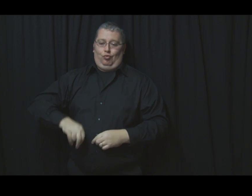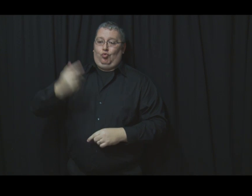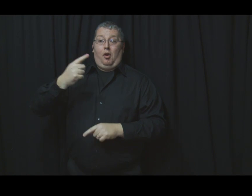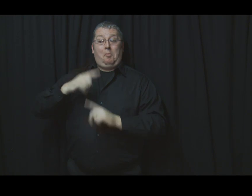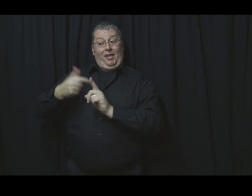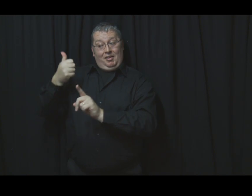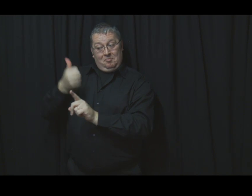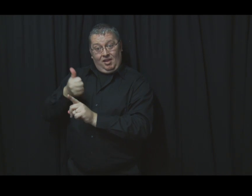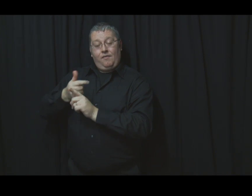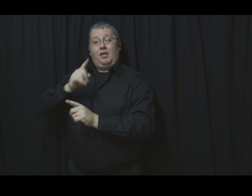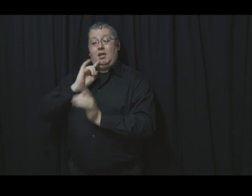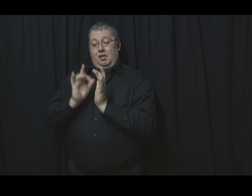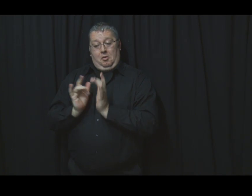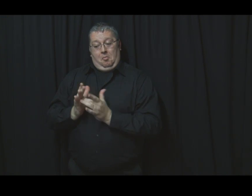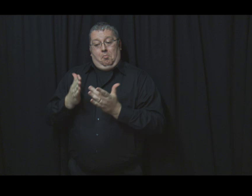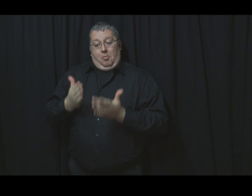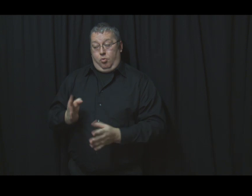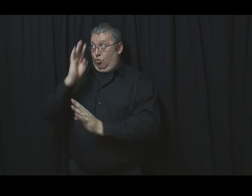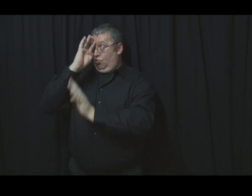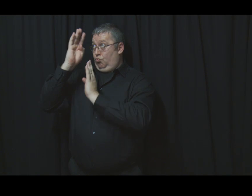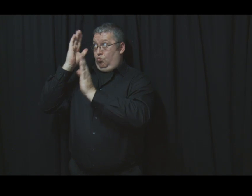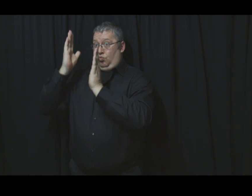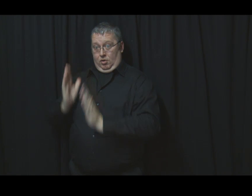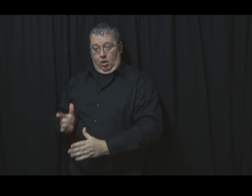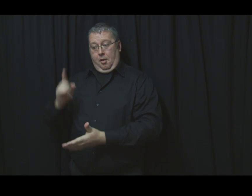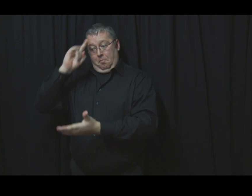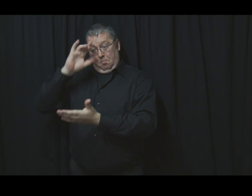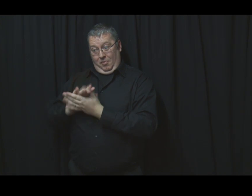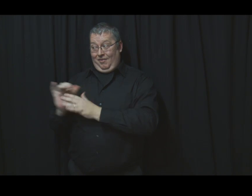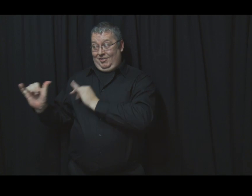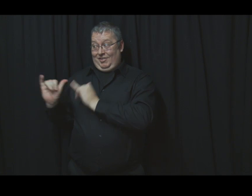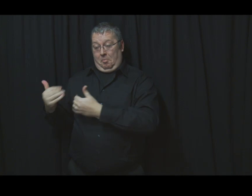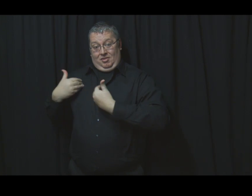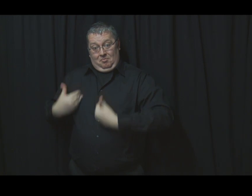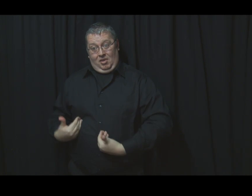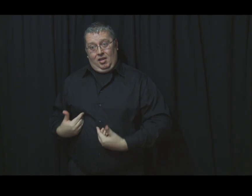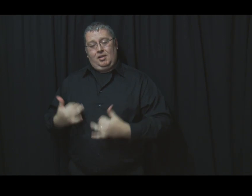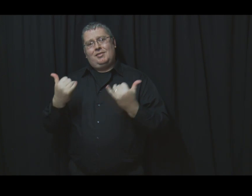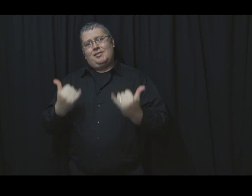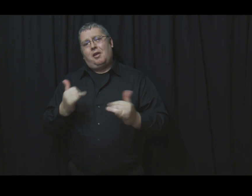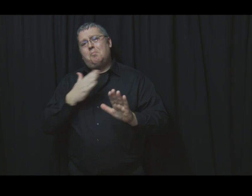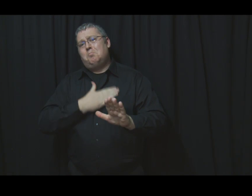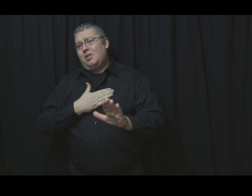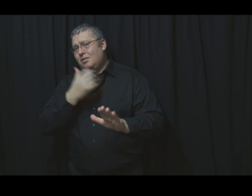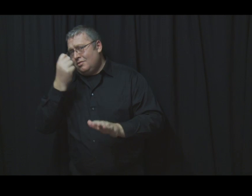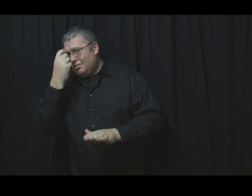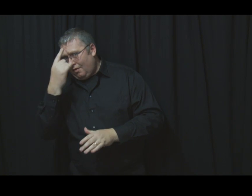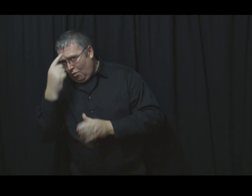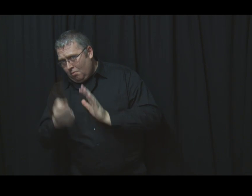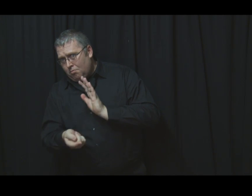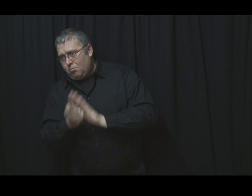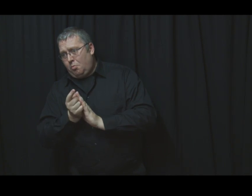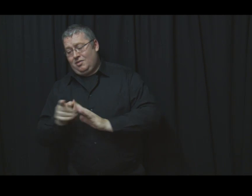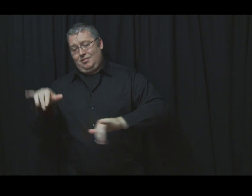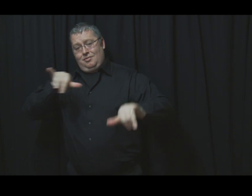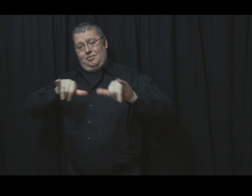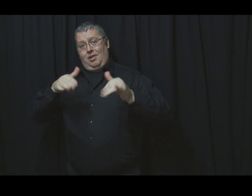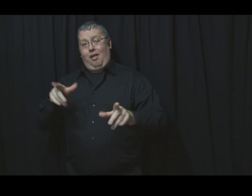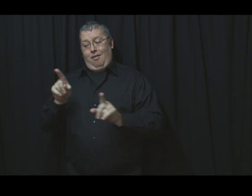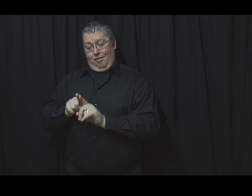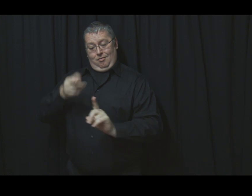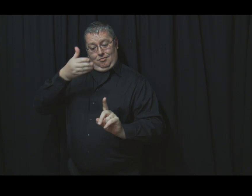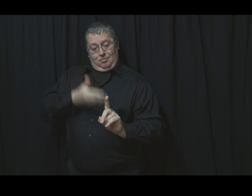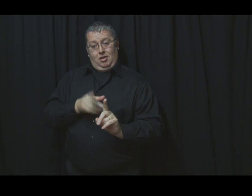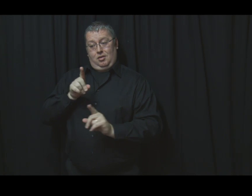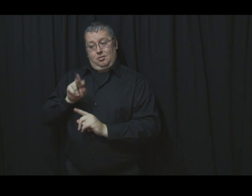biblical creationist who believes just as I believe. Now, think about this for a moment. Are scientists like Dr. Burgess, who believe